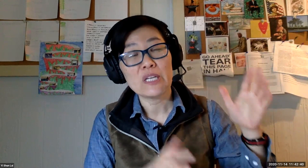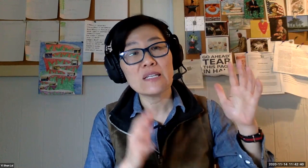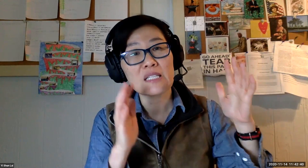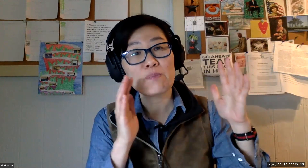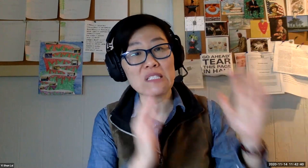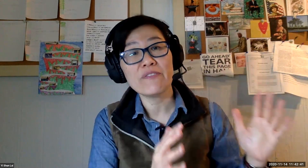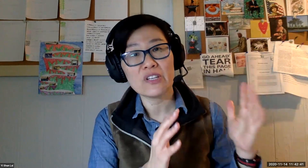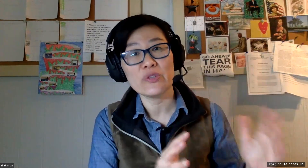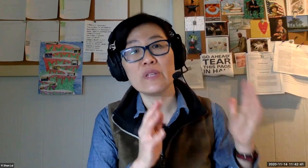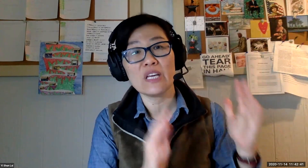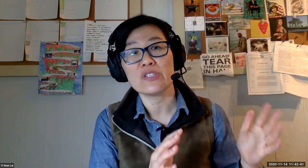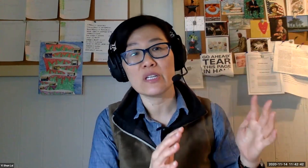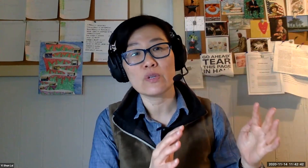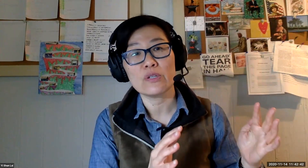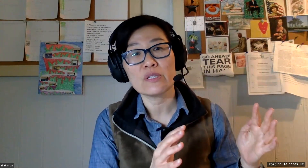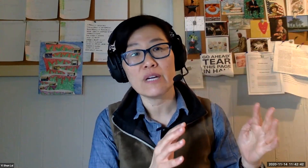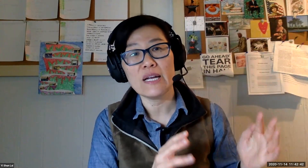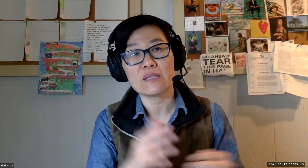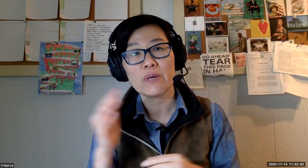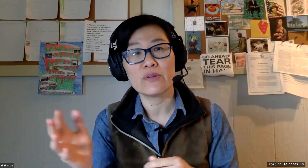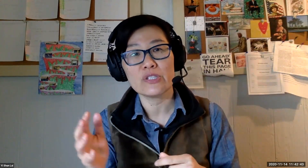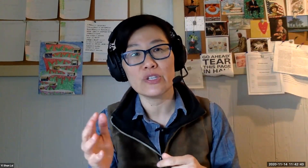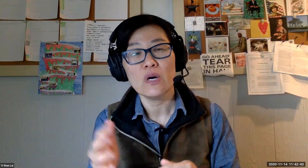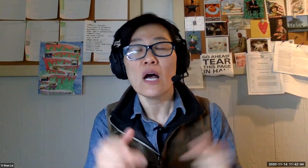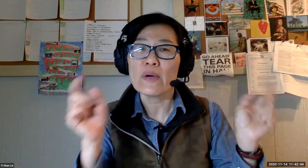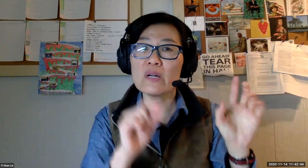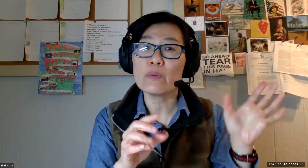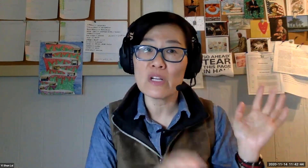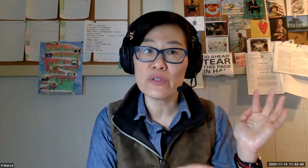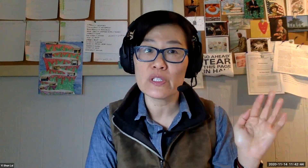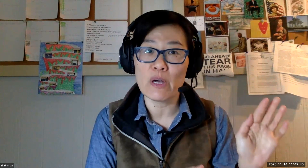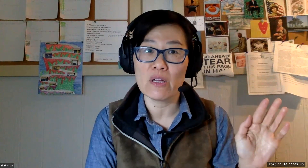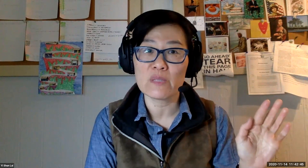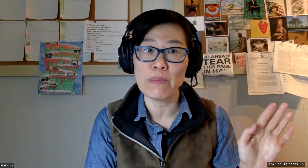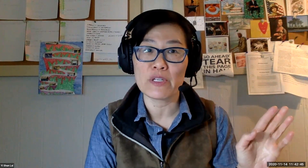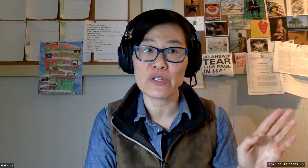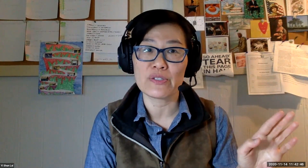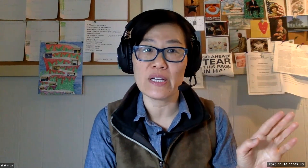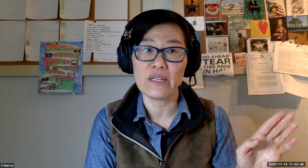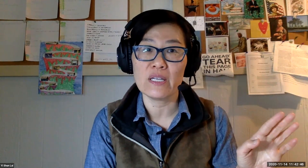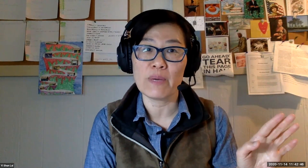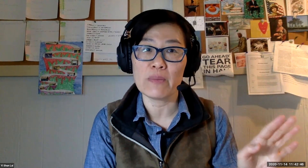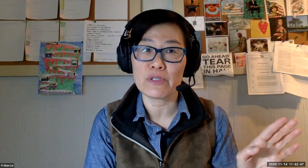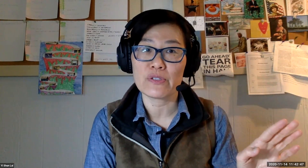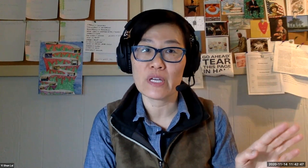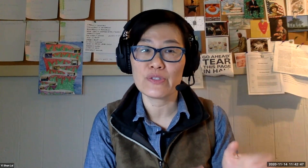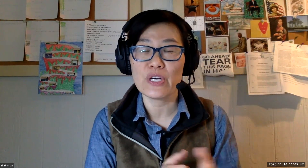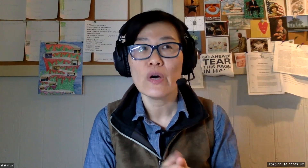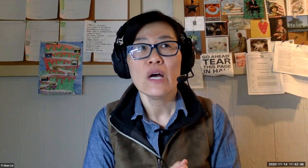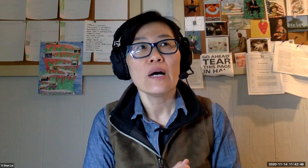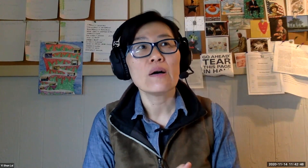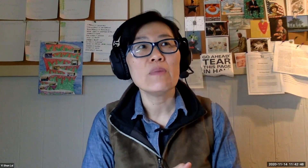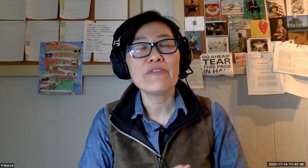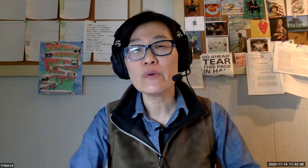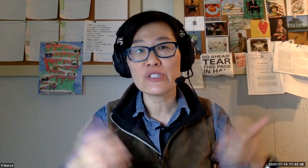functionality, right? Because it is specific to the agenting world, right? As opposed to, and it will also do small publishers and independent publishers, okay?